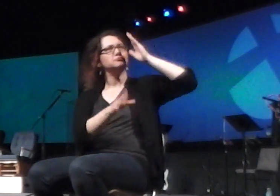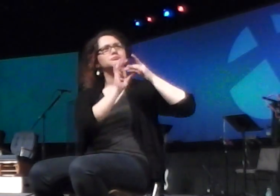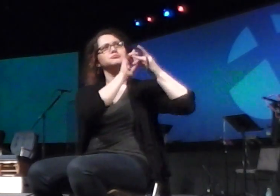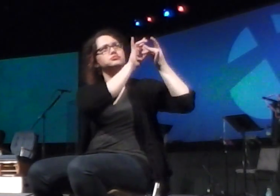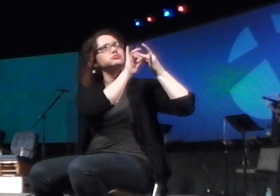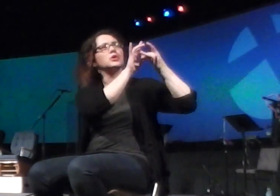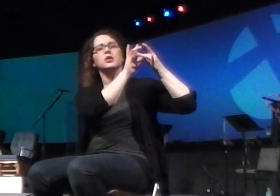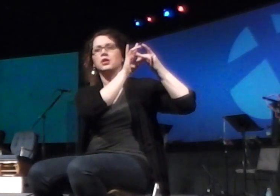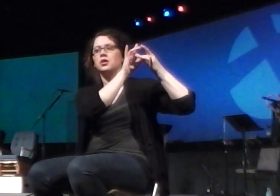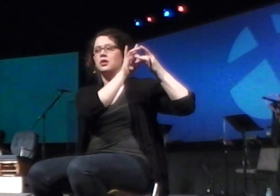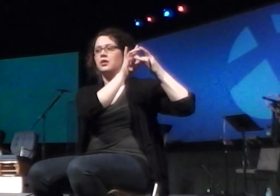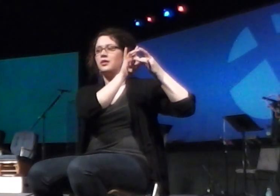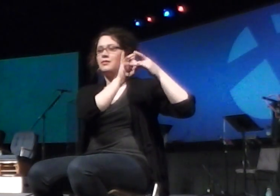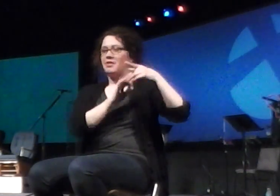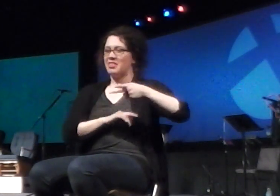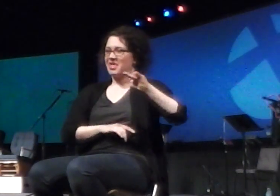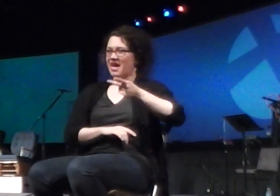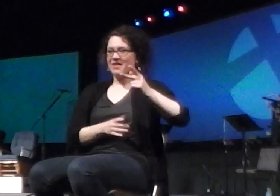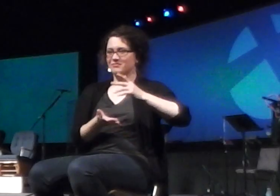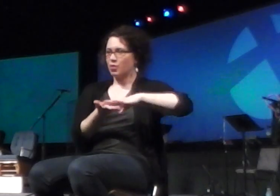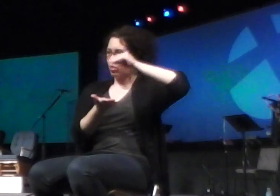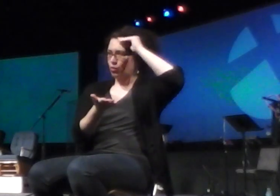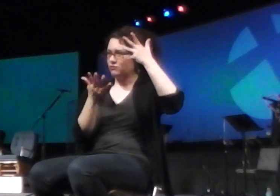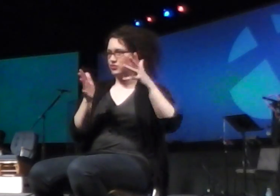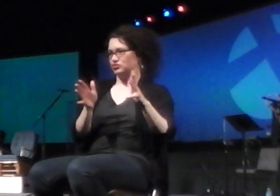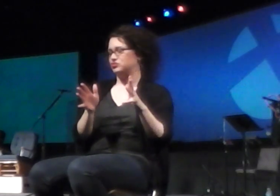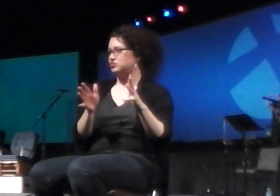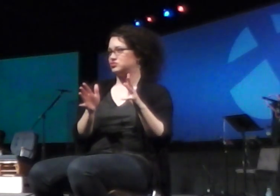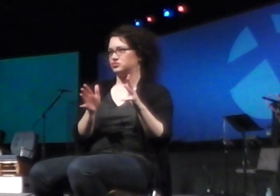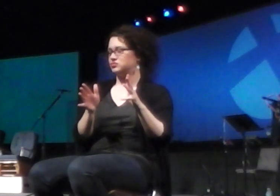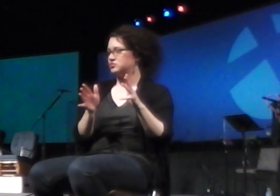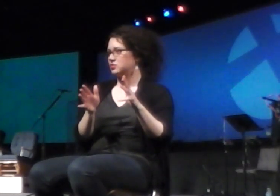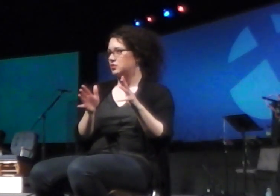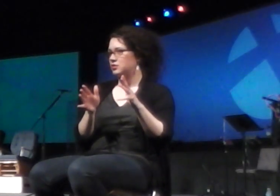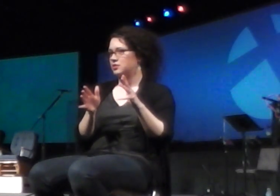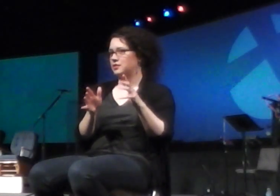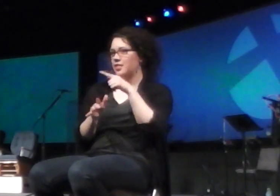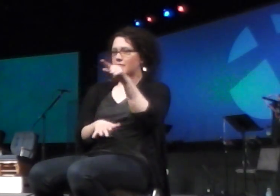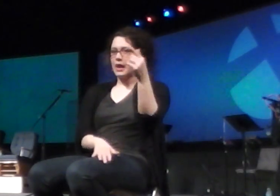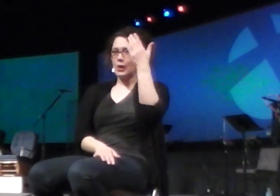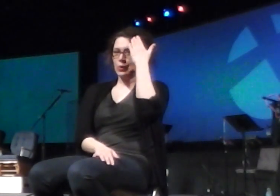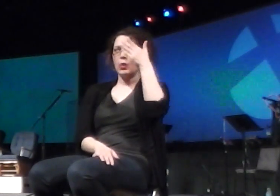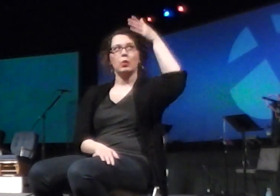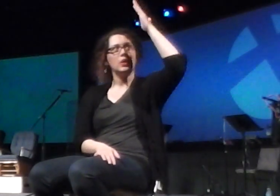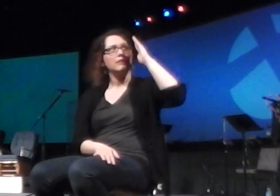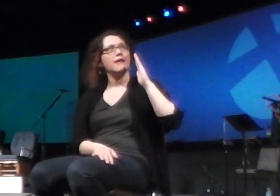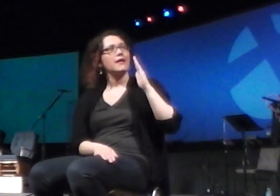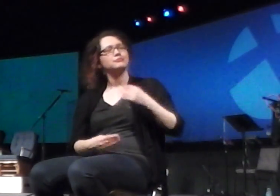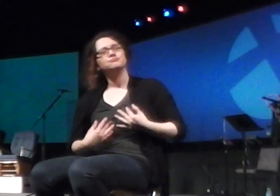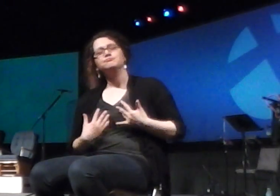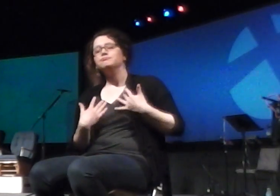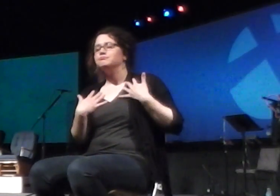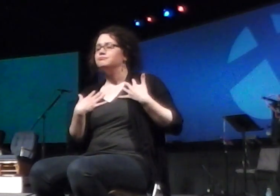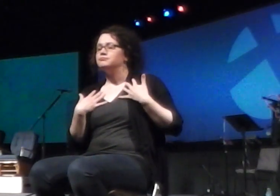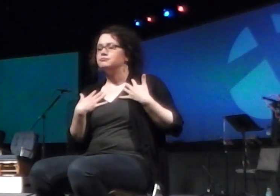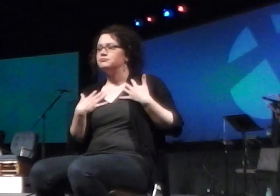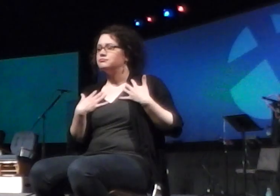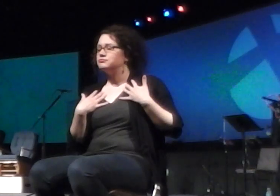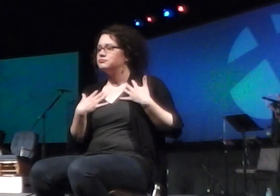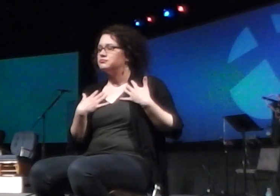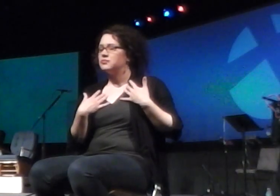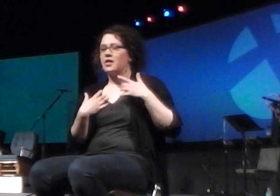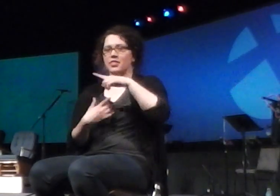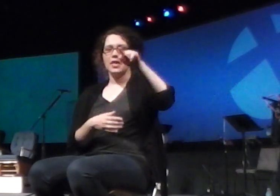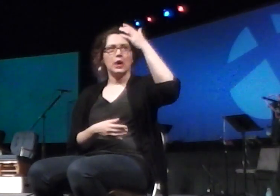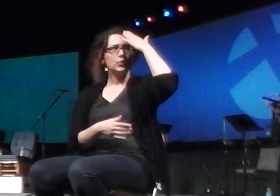They've learned through the valleys they've walked through. They know some things about hearing God's voice, to know what your calling, your purpose is in life. How do